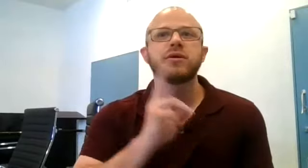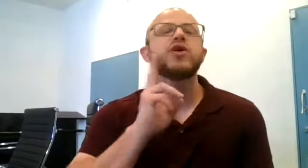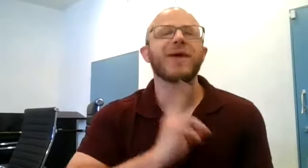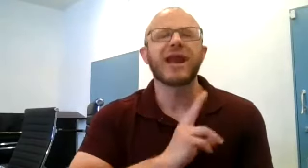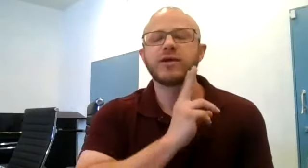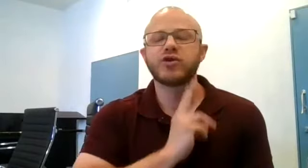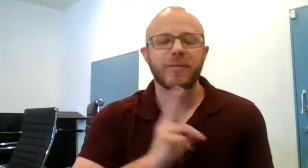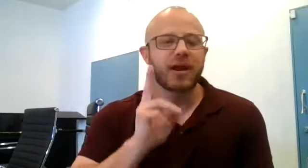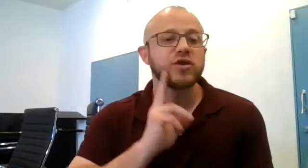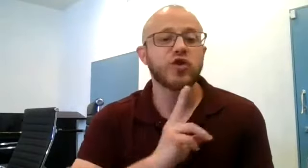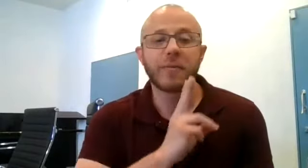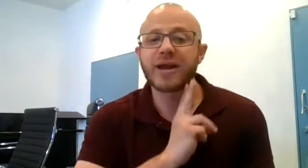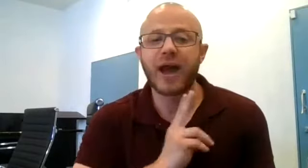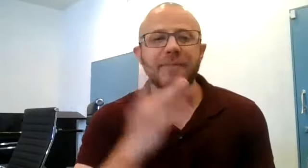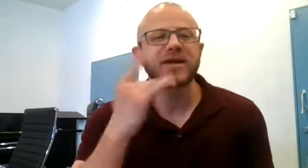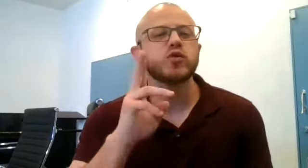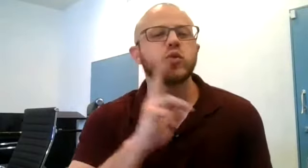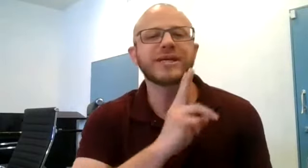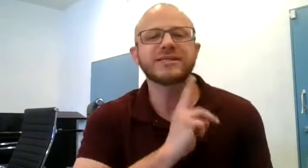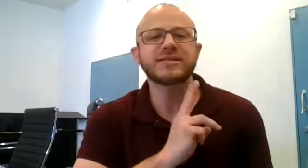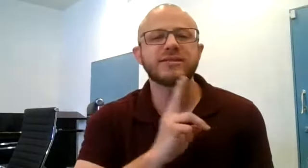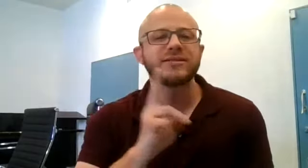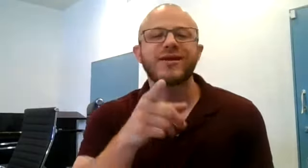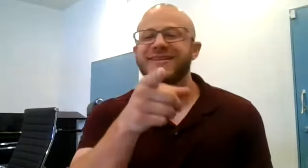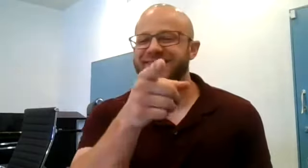Gemini. Gemini is the twins, you know?